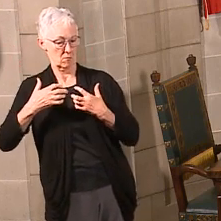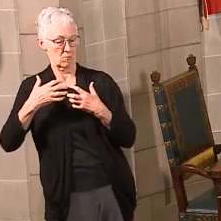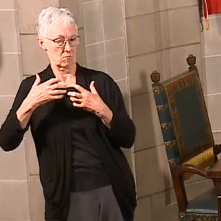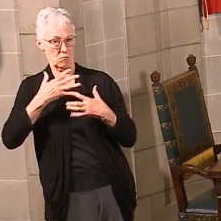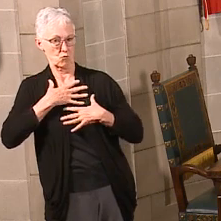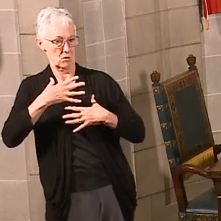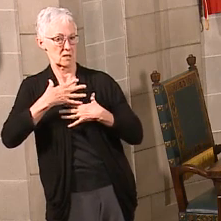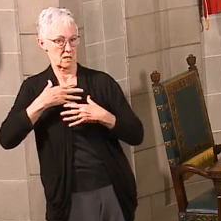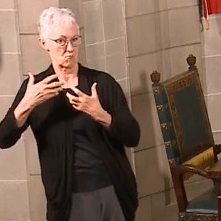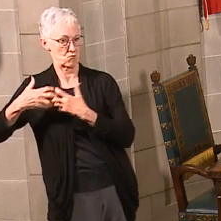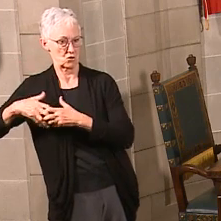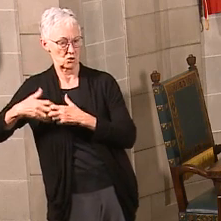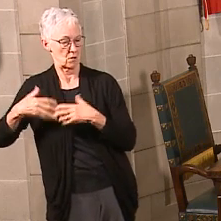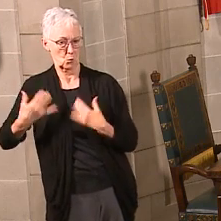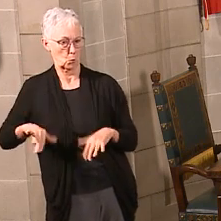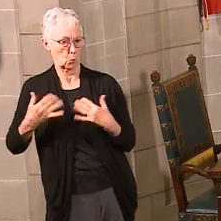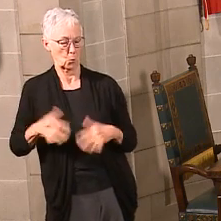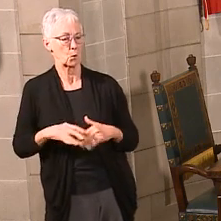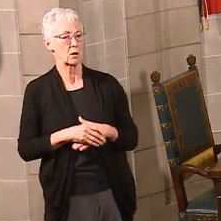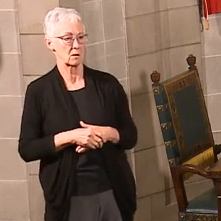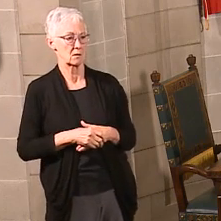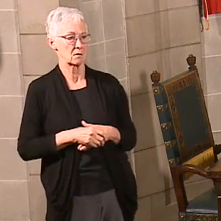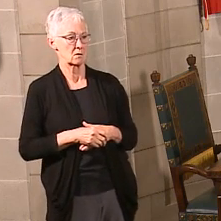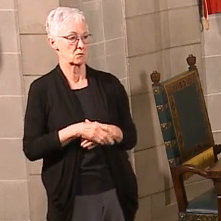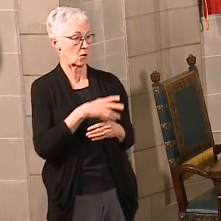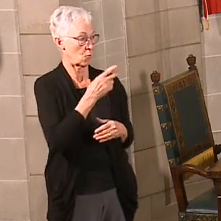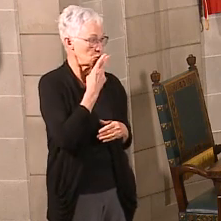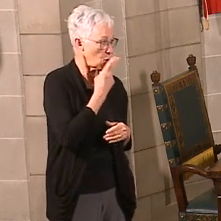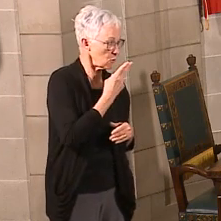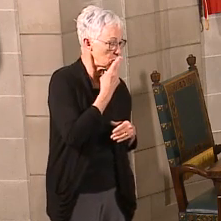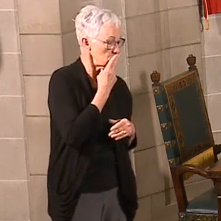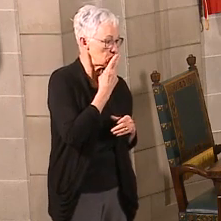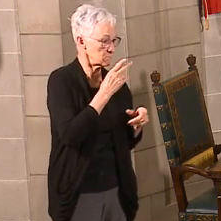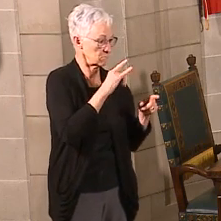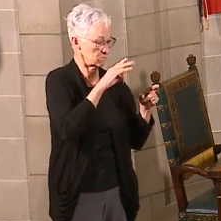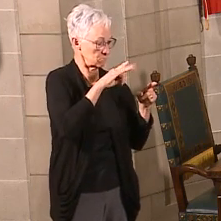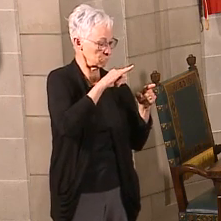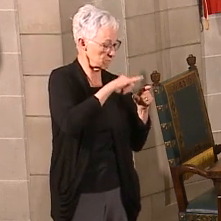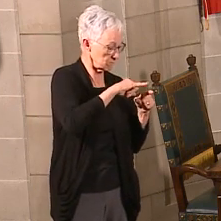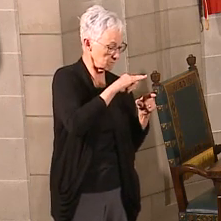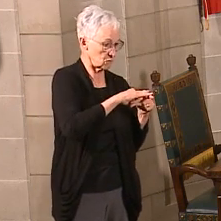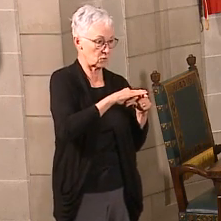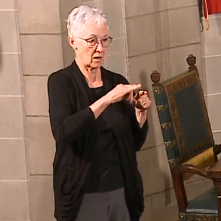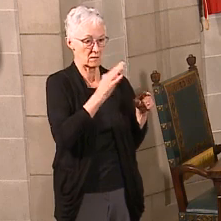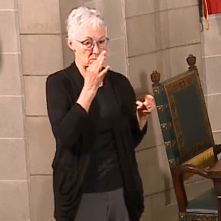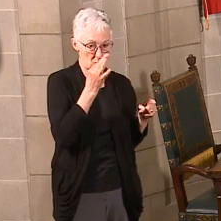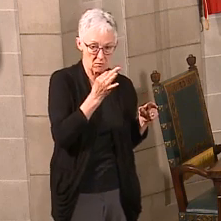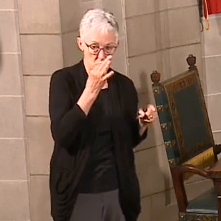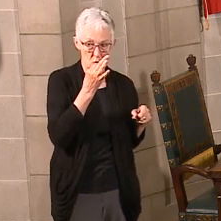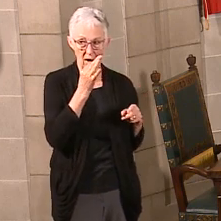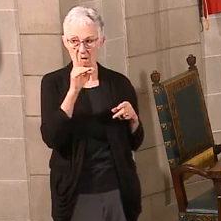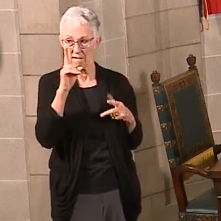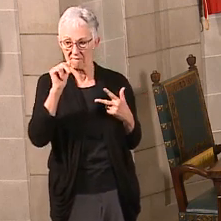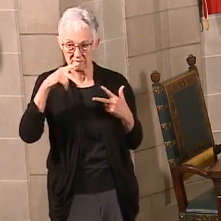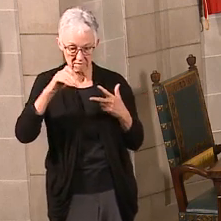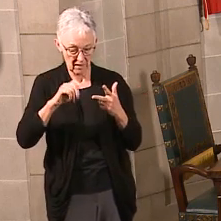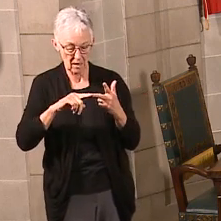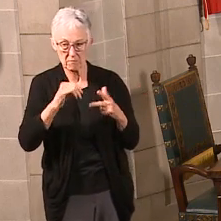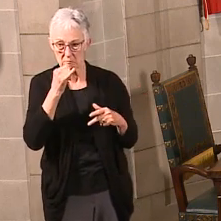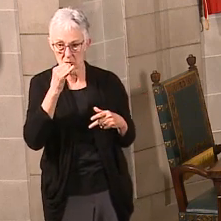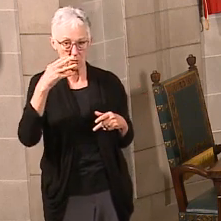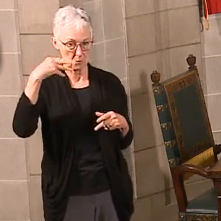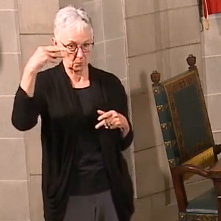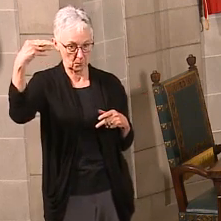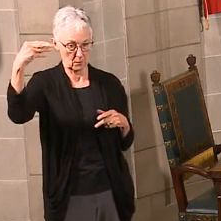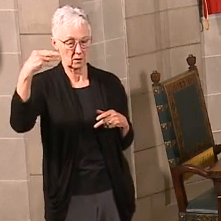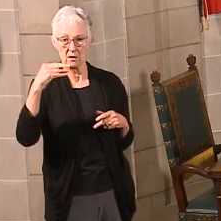In addition, smoking, whatever, cigarettes, marijuana, vaping, is a hand-to-mouth type